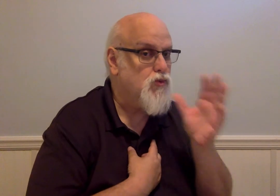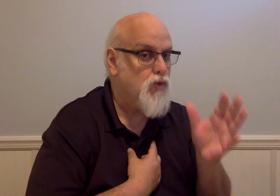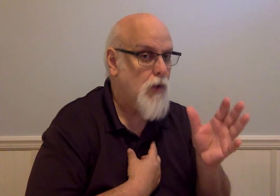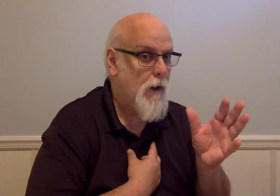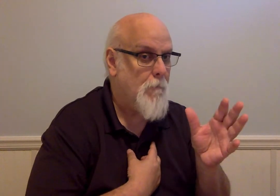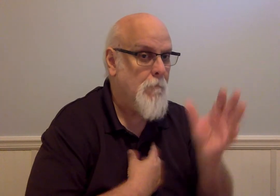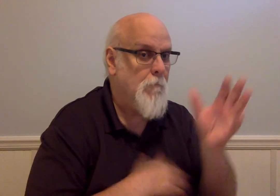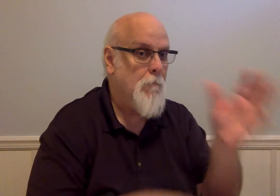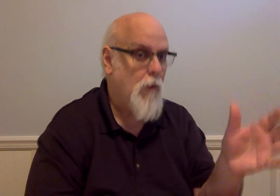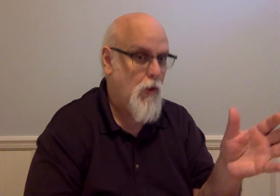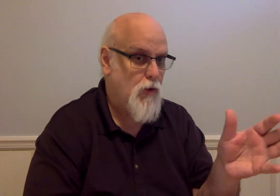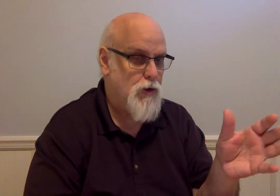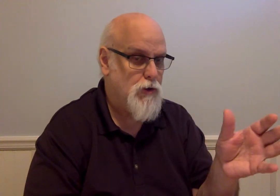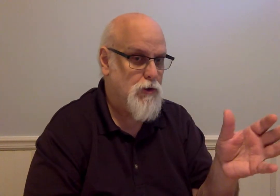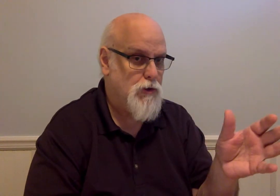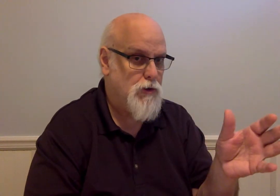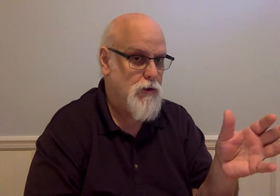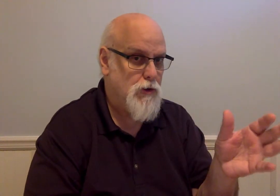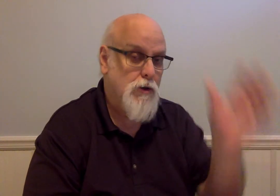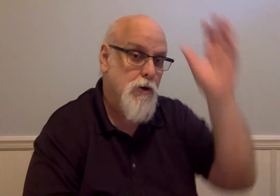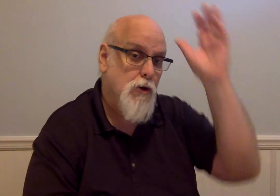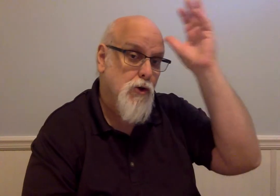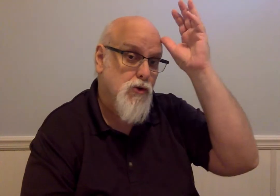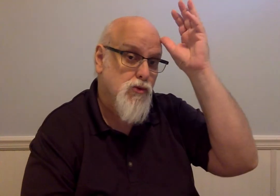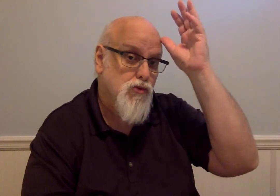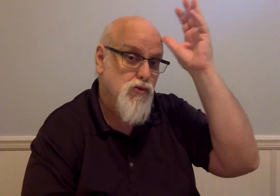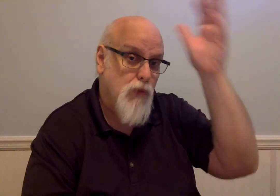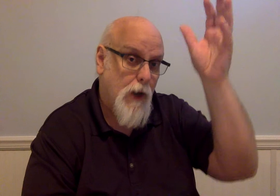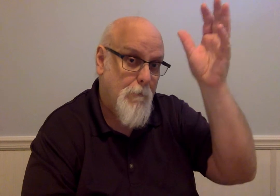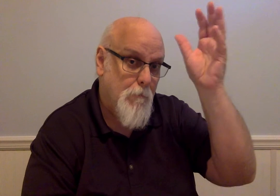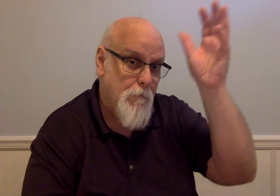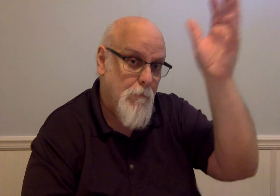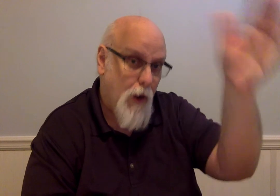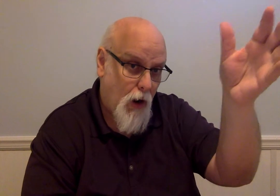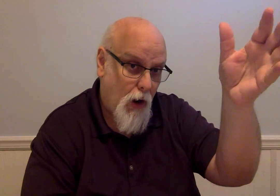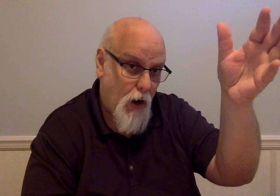So grandmother, it goes out 2 times. Grandfather,